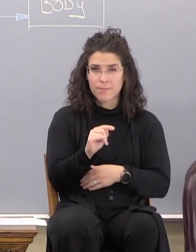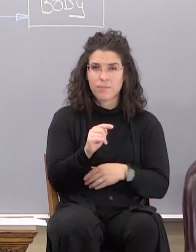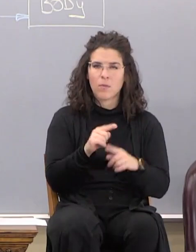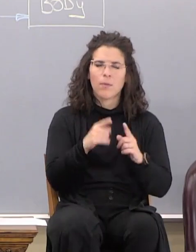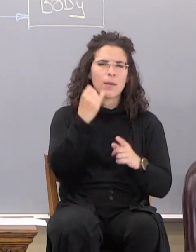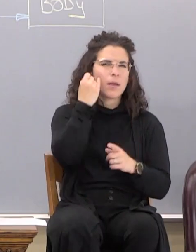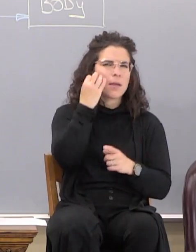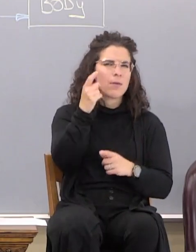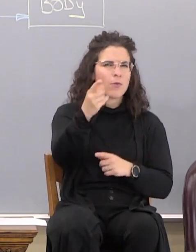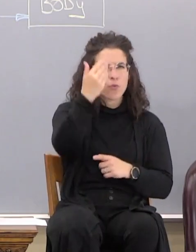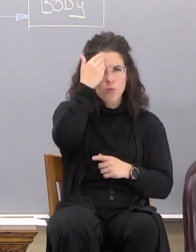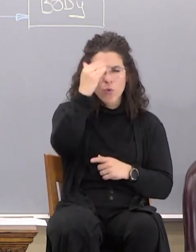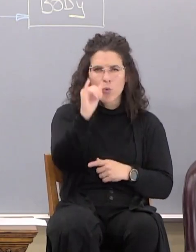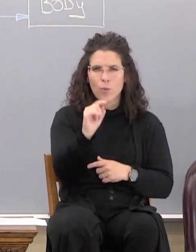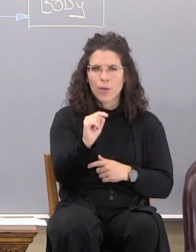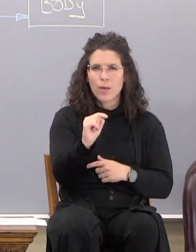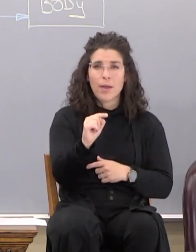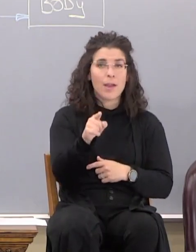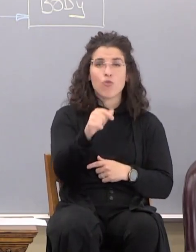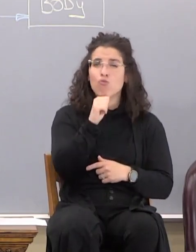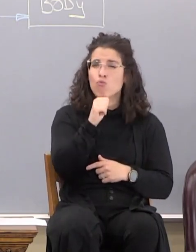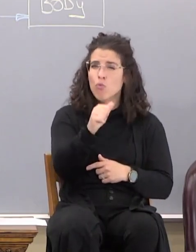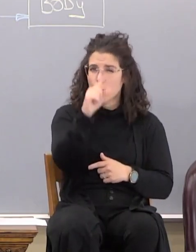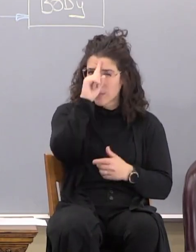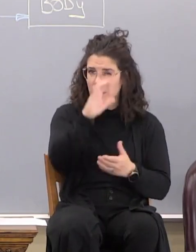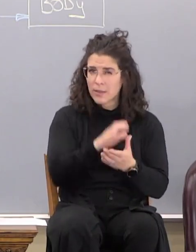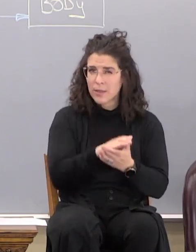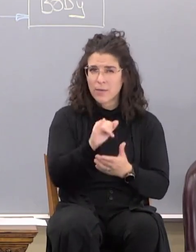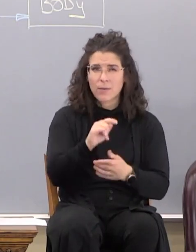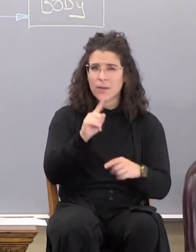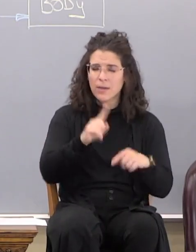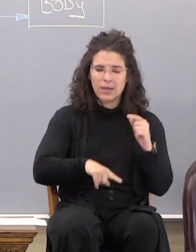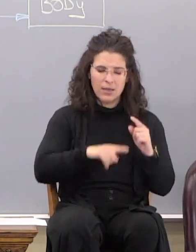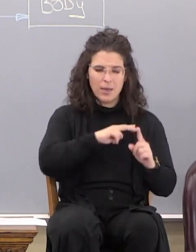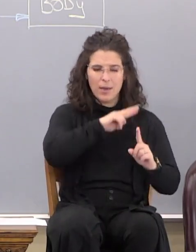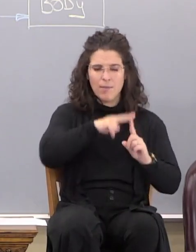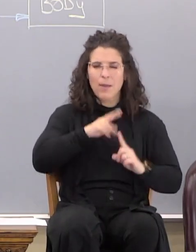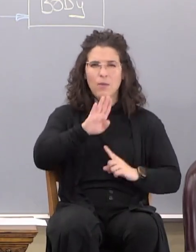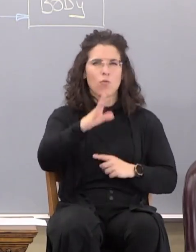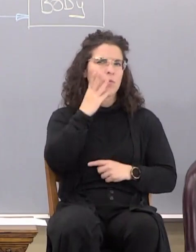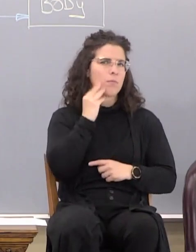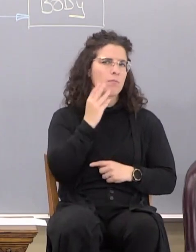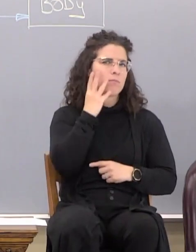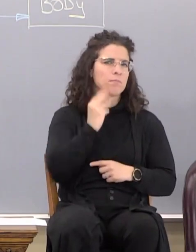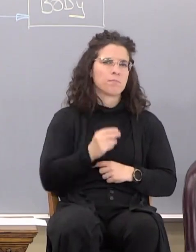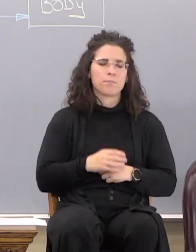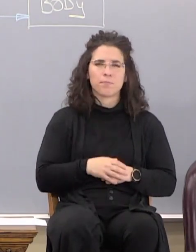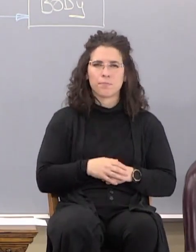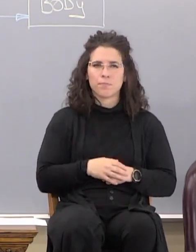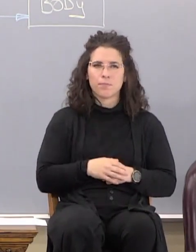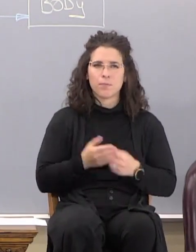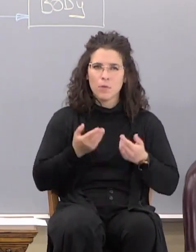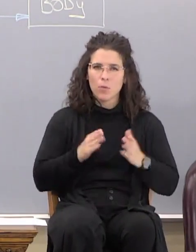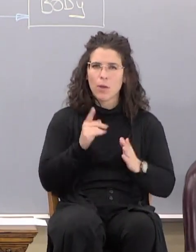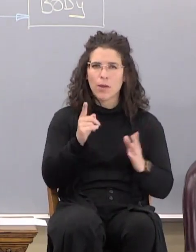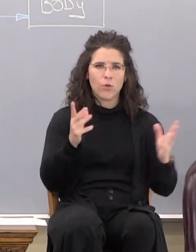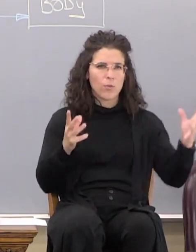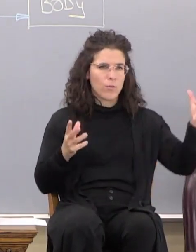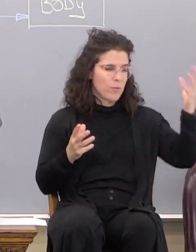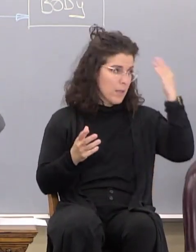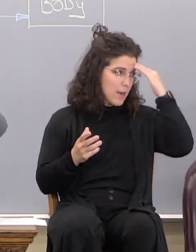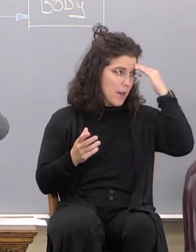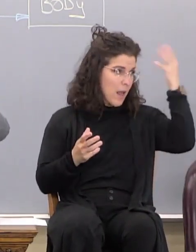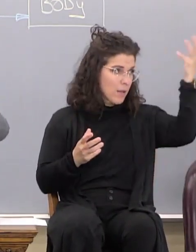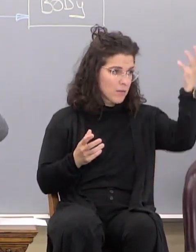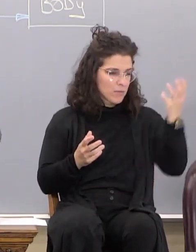But if you know it and you don't believe it, it doesn't come into your experience. The way you bring that knowledge